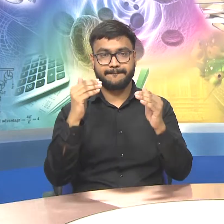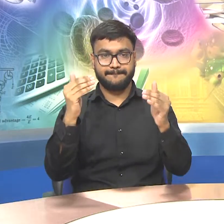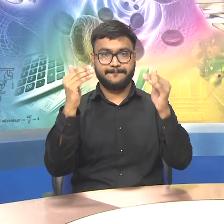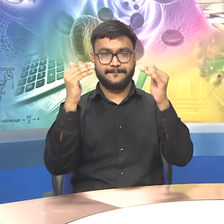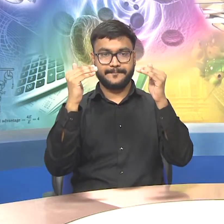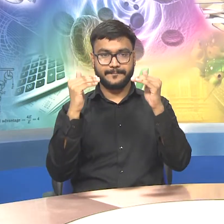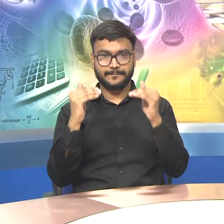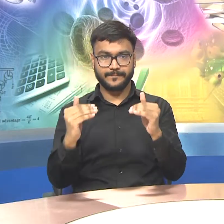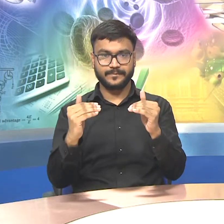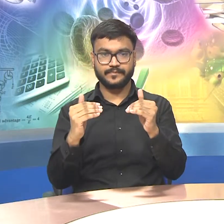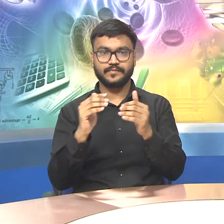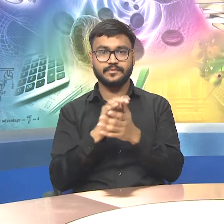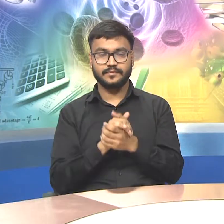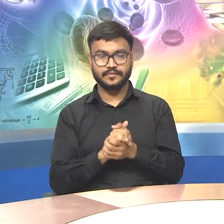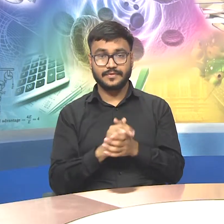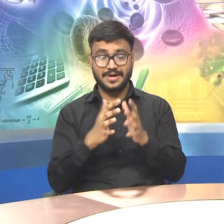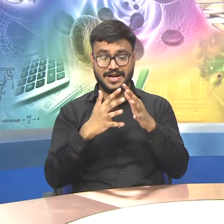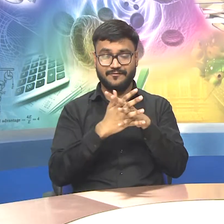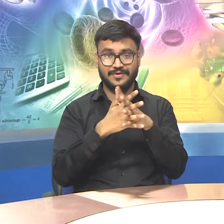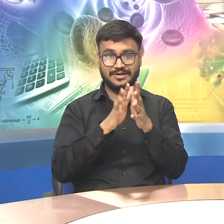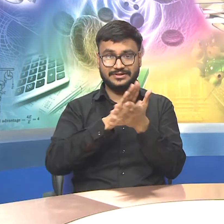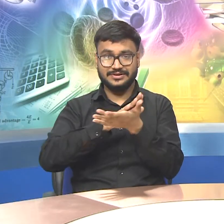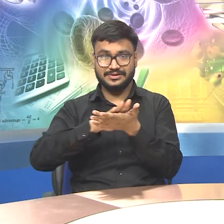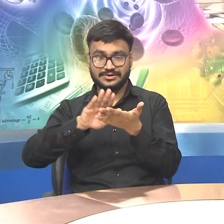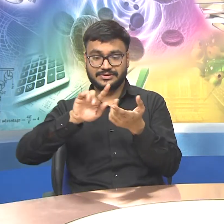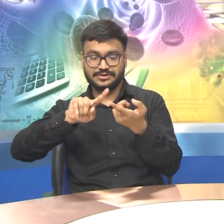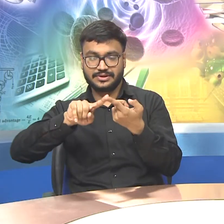new words. Face along with the quotient.